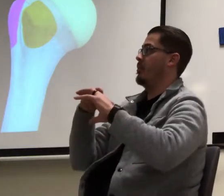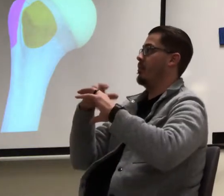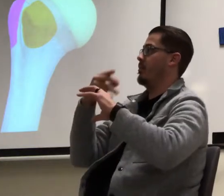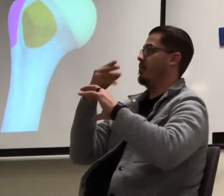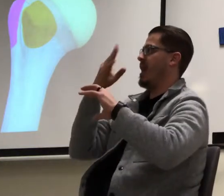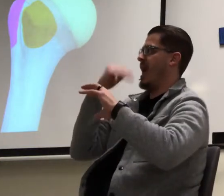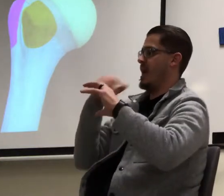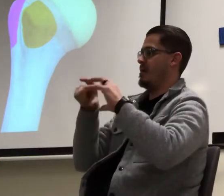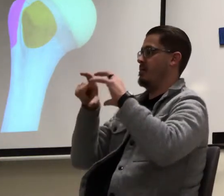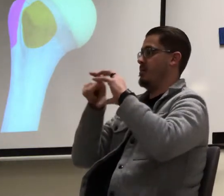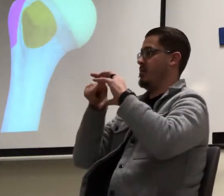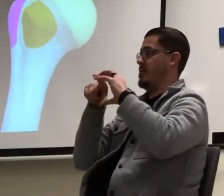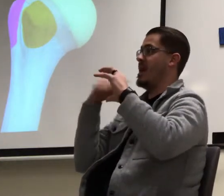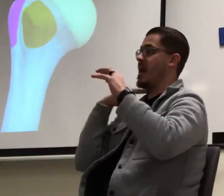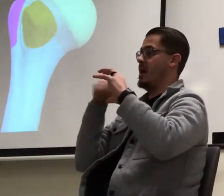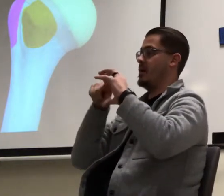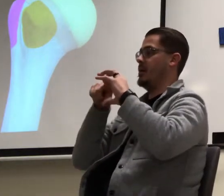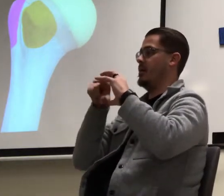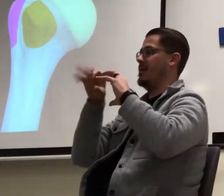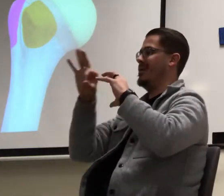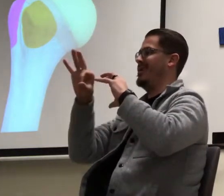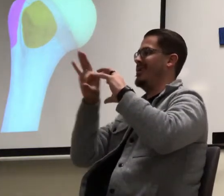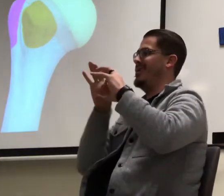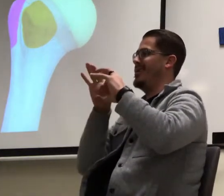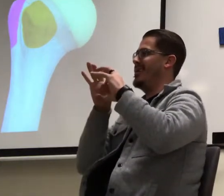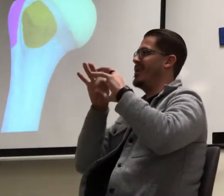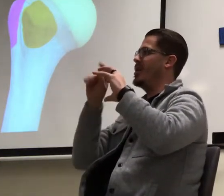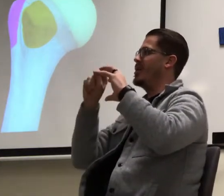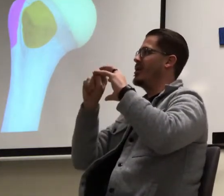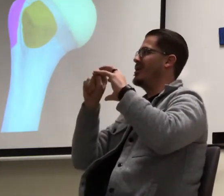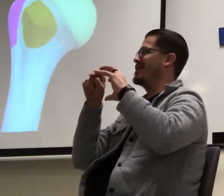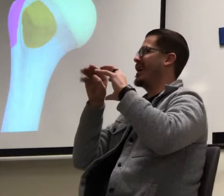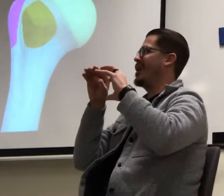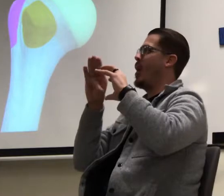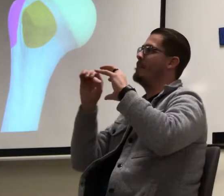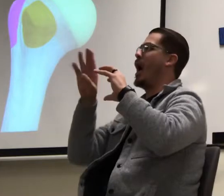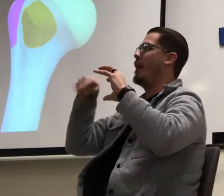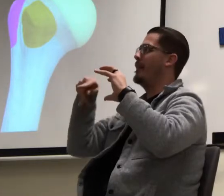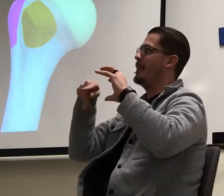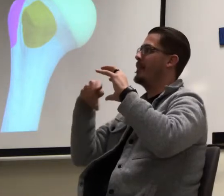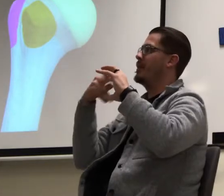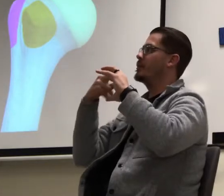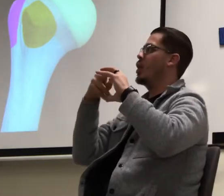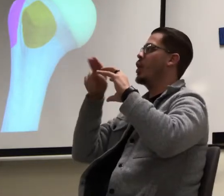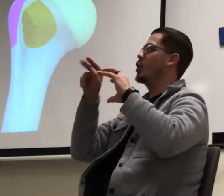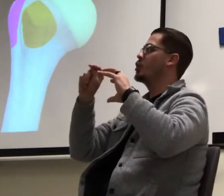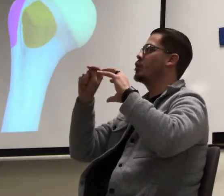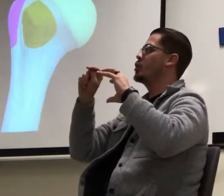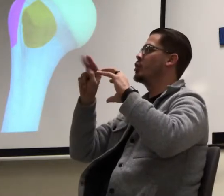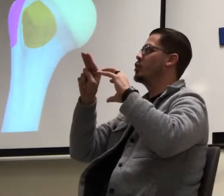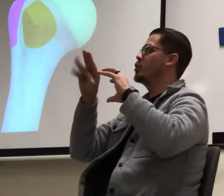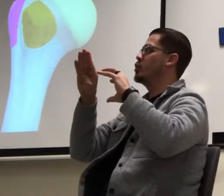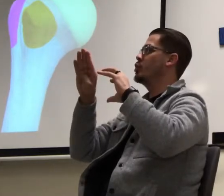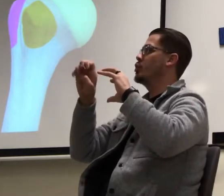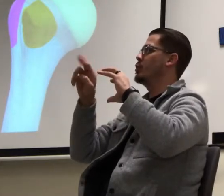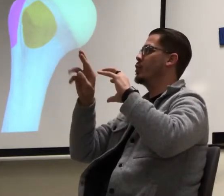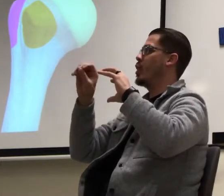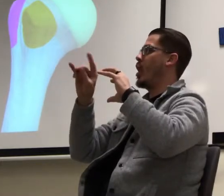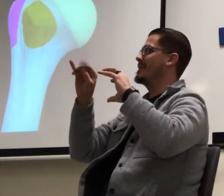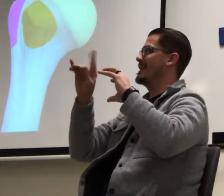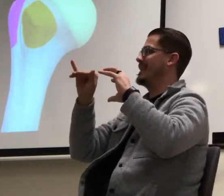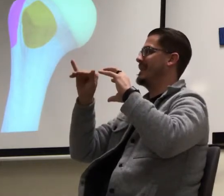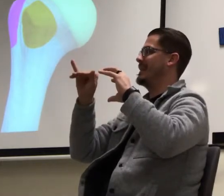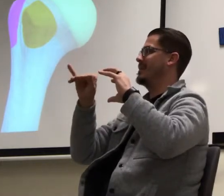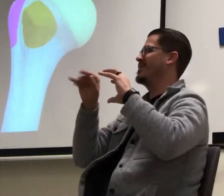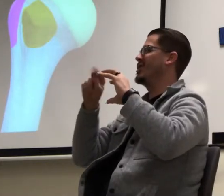tubercle means bump. Some books call them tuberosity. Both will be acceptable for you. Just choose which term